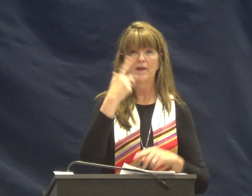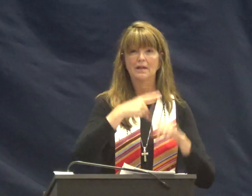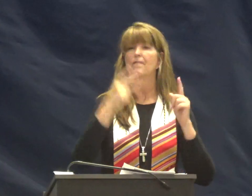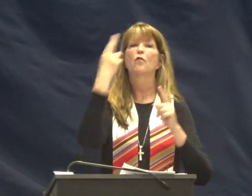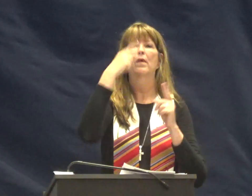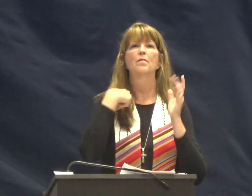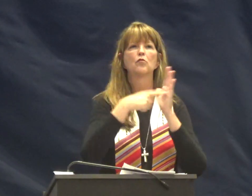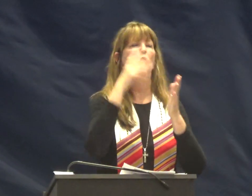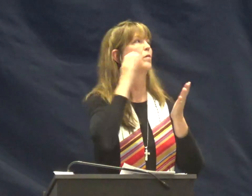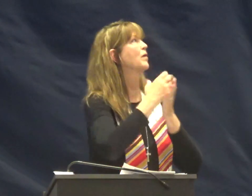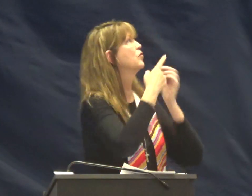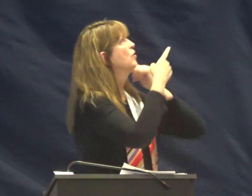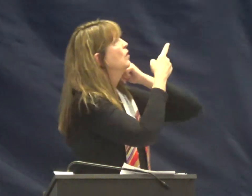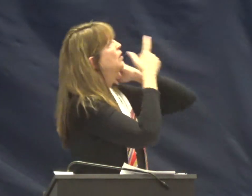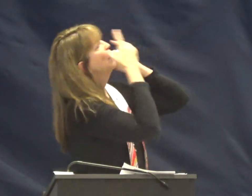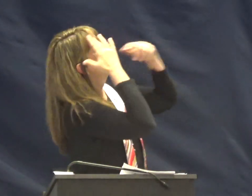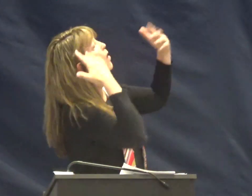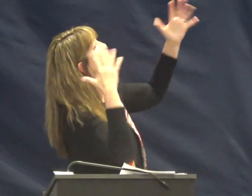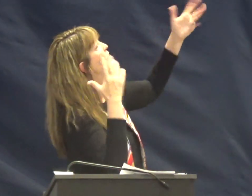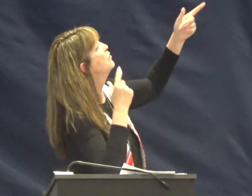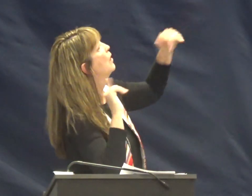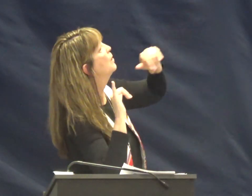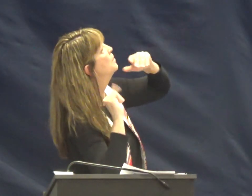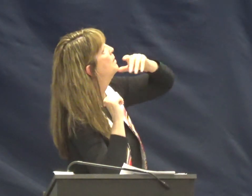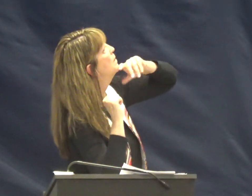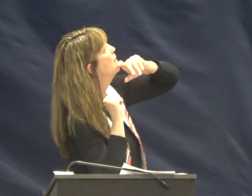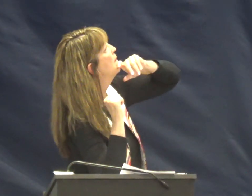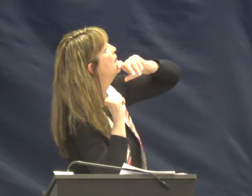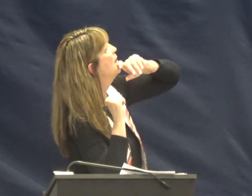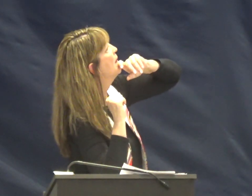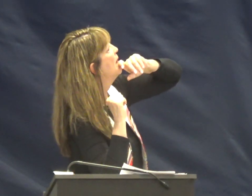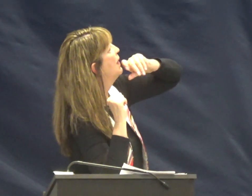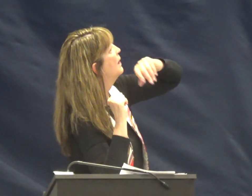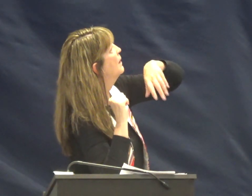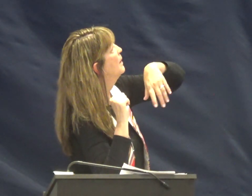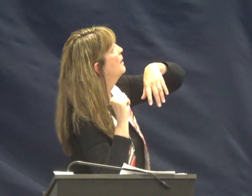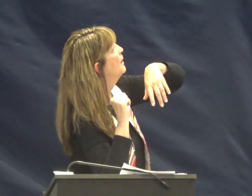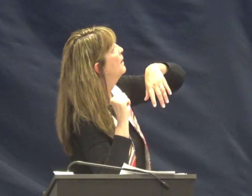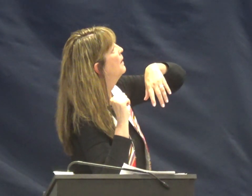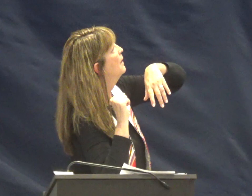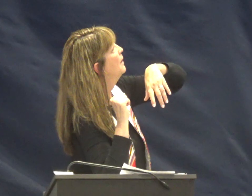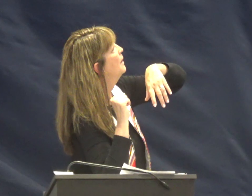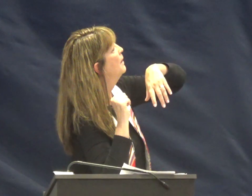was used for 3 different purposes. And I'll show you the picture. Oh, here's a picture. It's up there already.